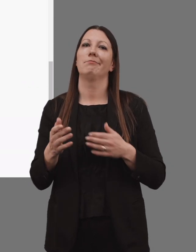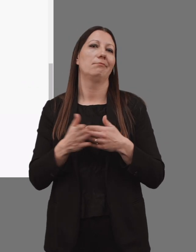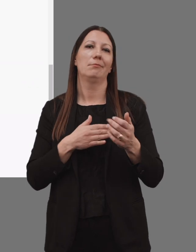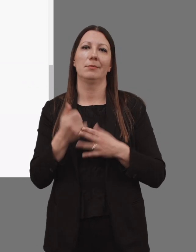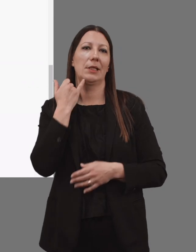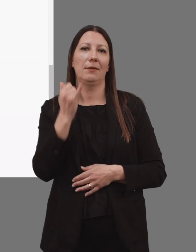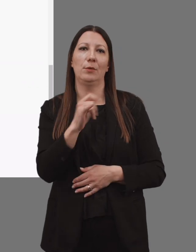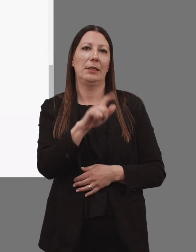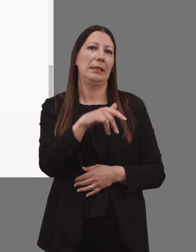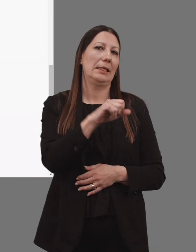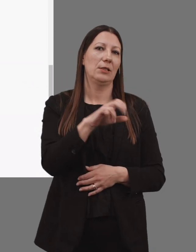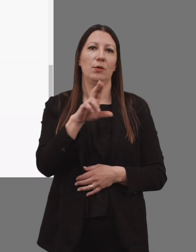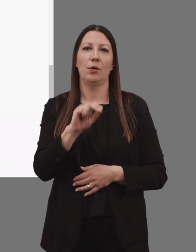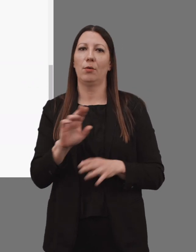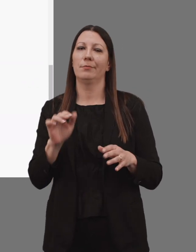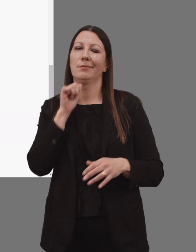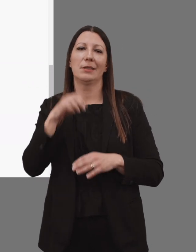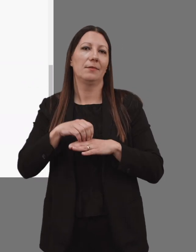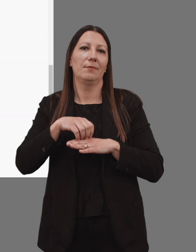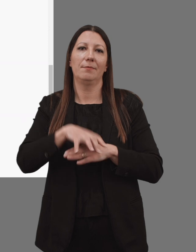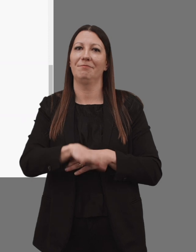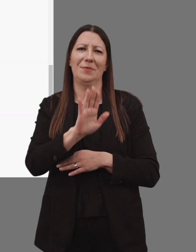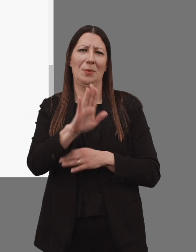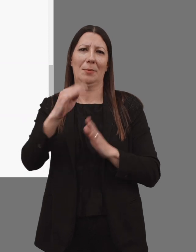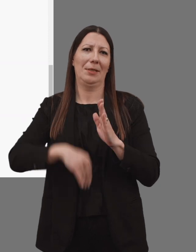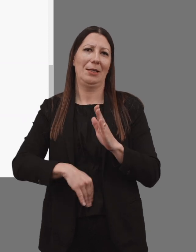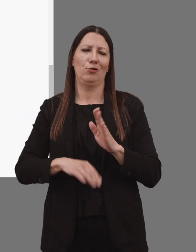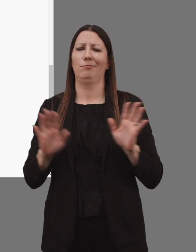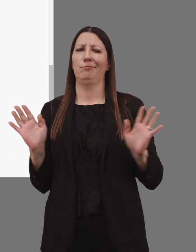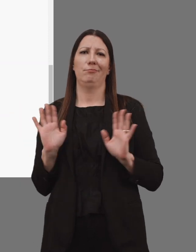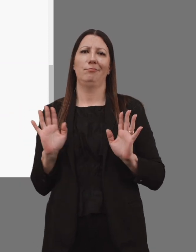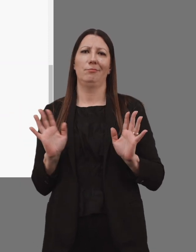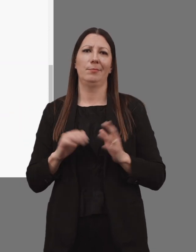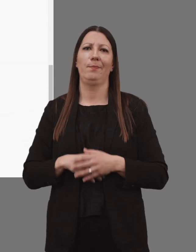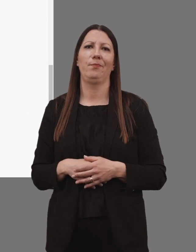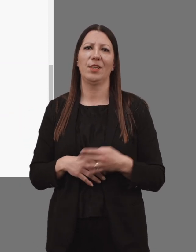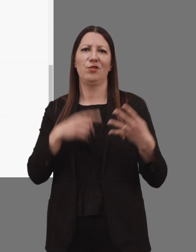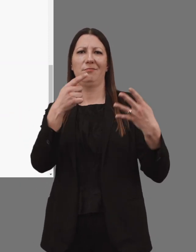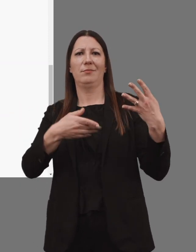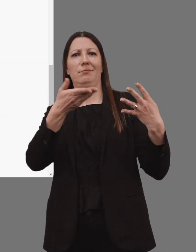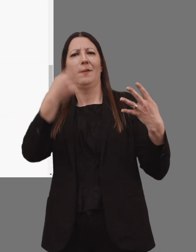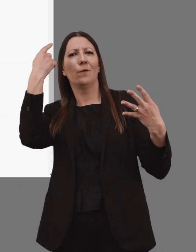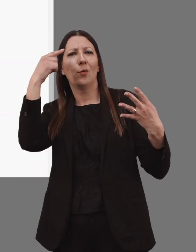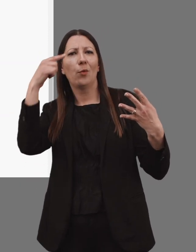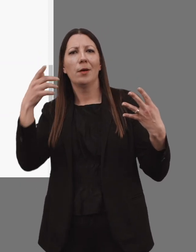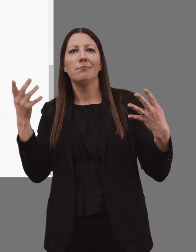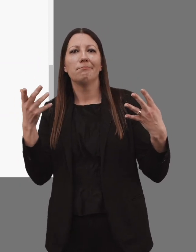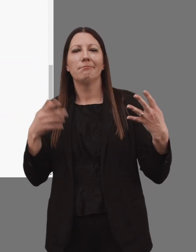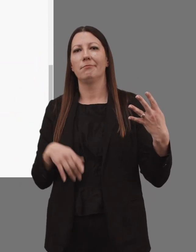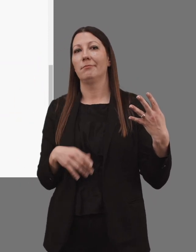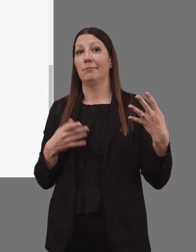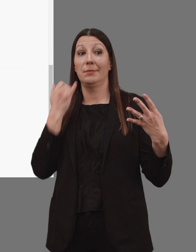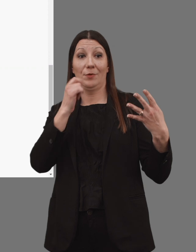any of these departments will not negatively affect your application in any way. It just simply is a